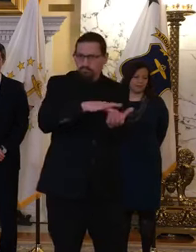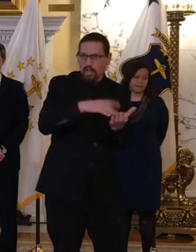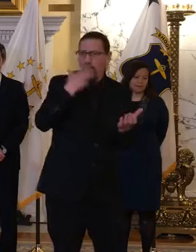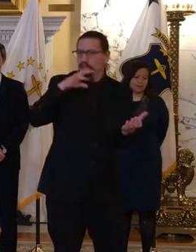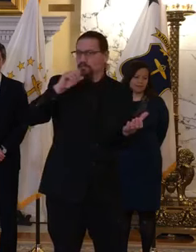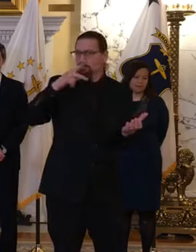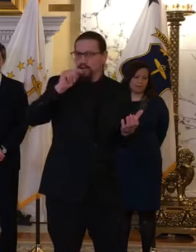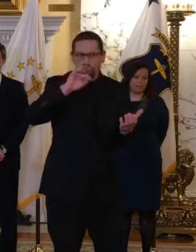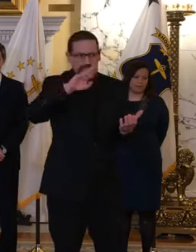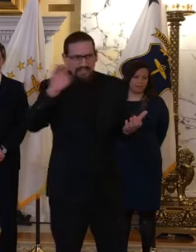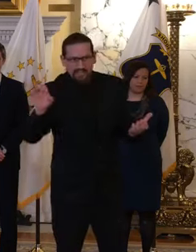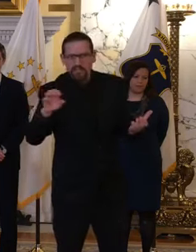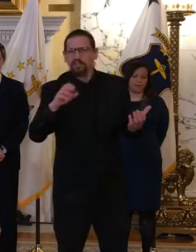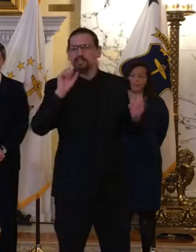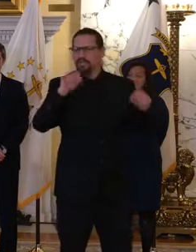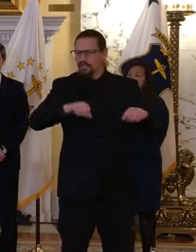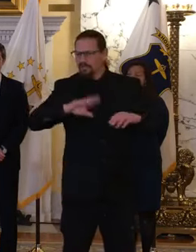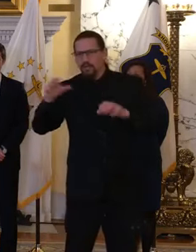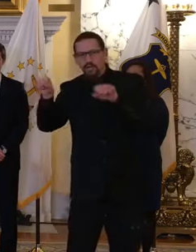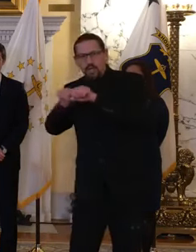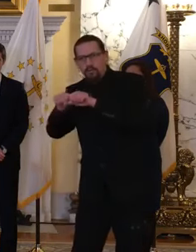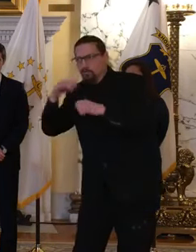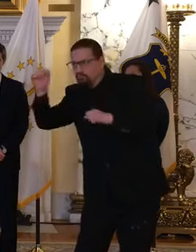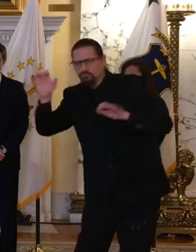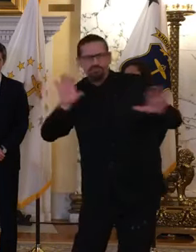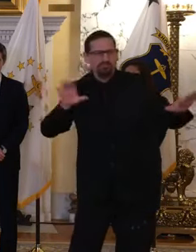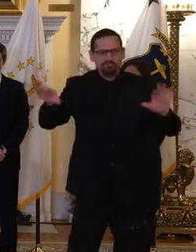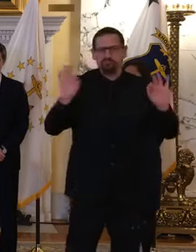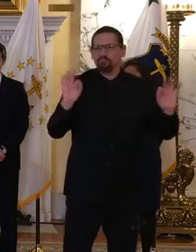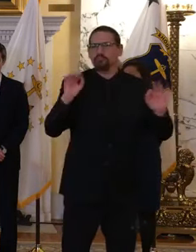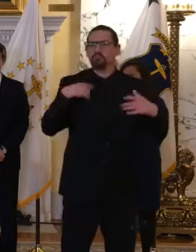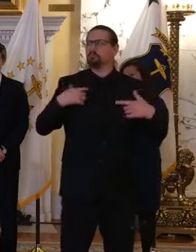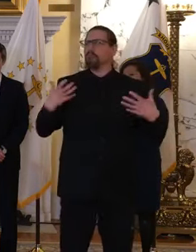figure out with your teacher and principal what's the best option for you.